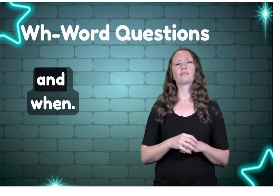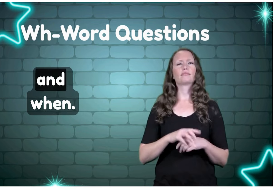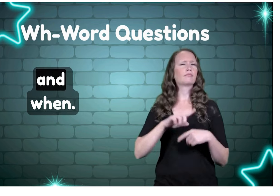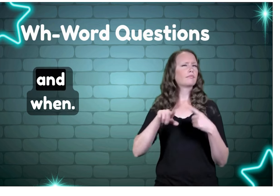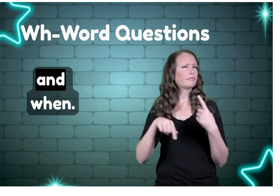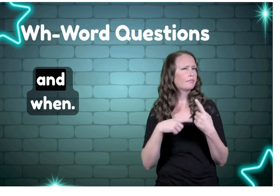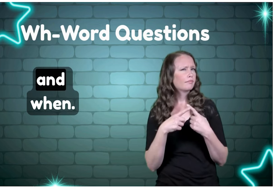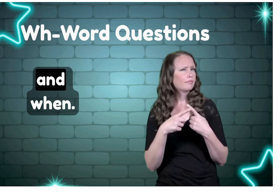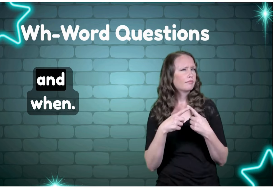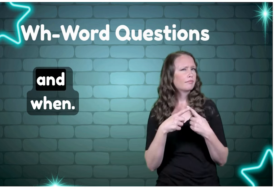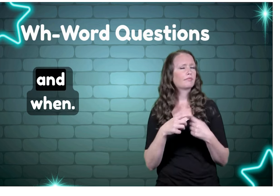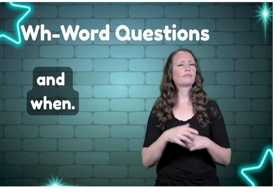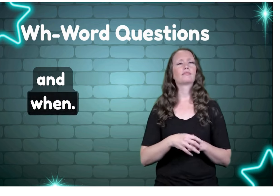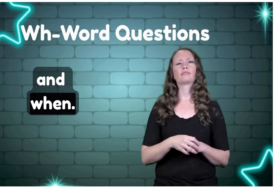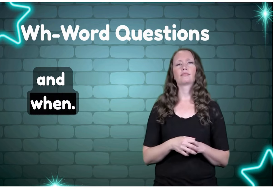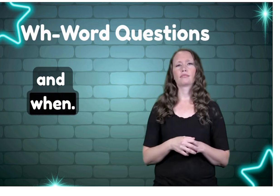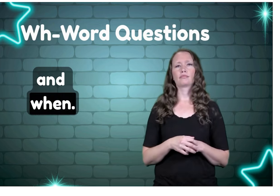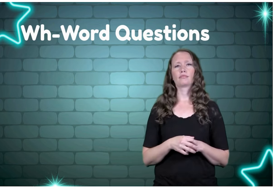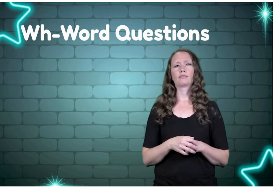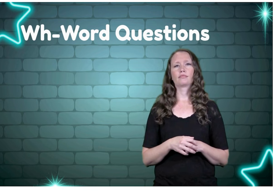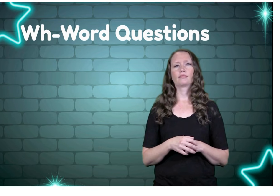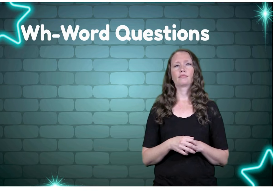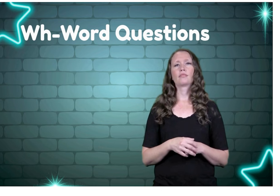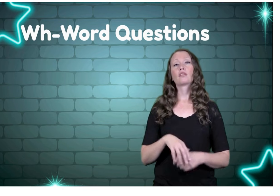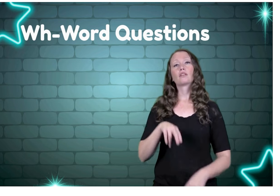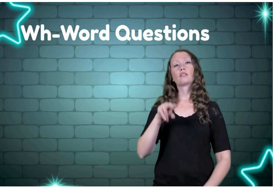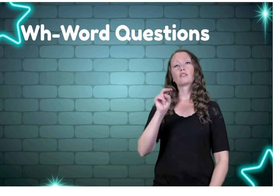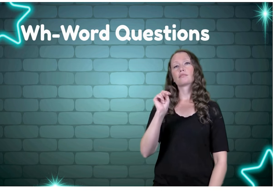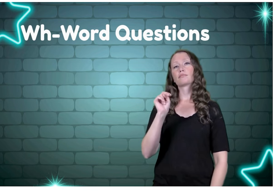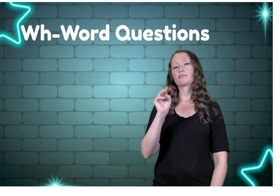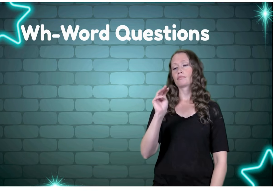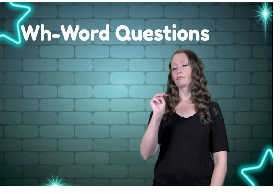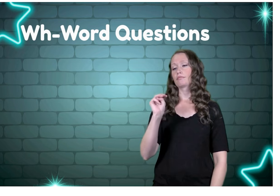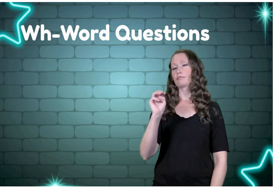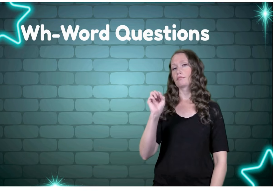how, and when.